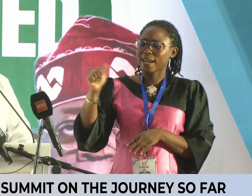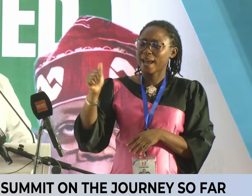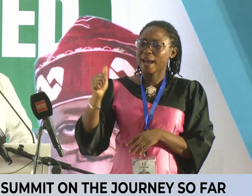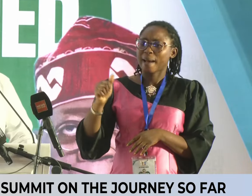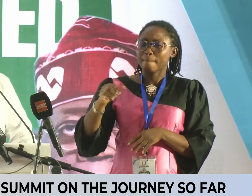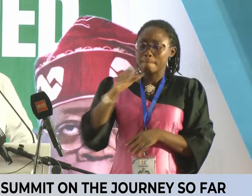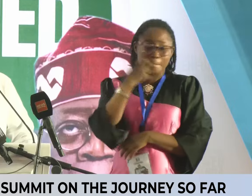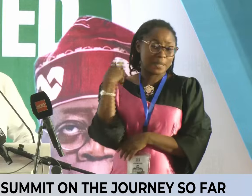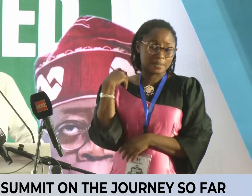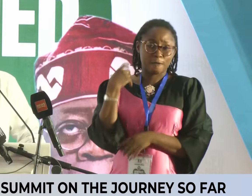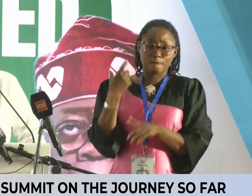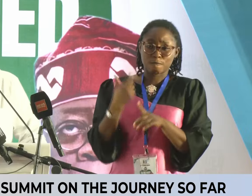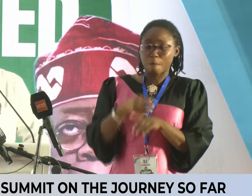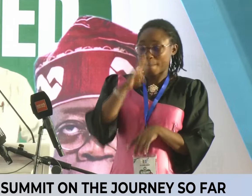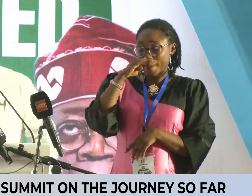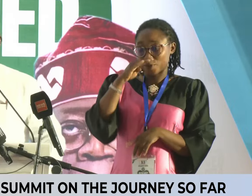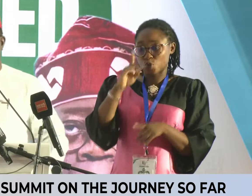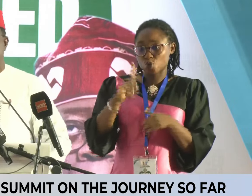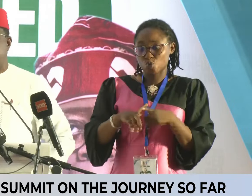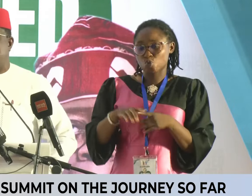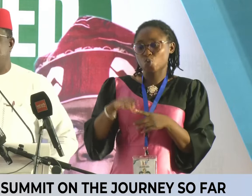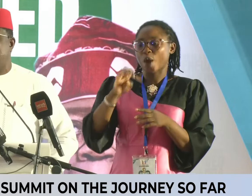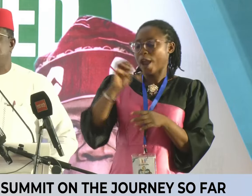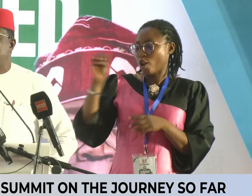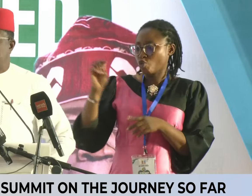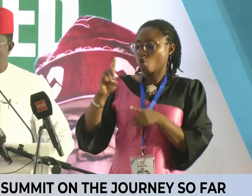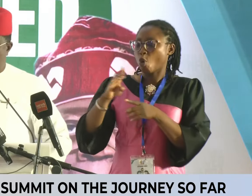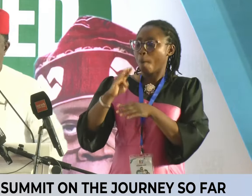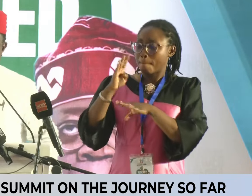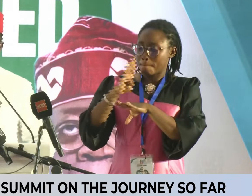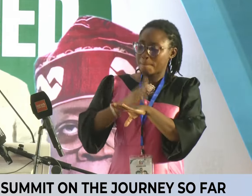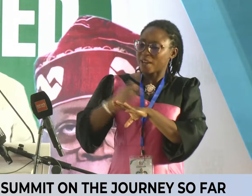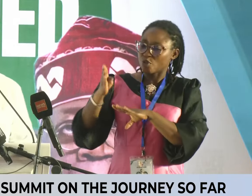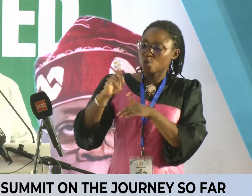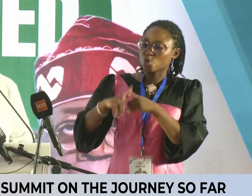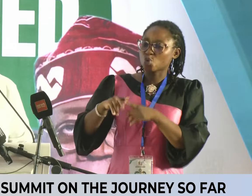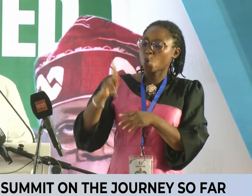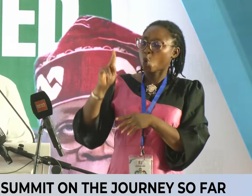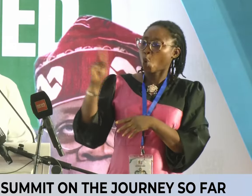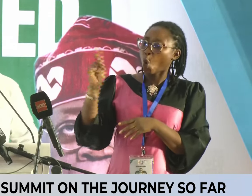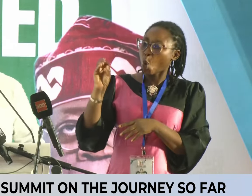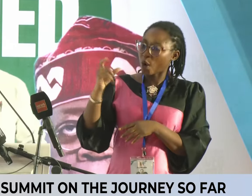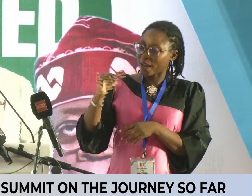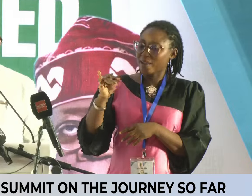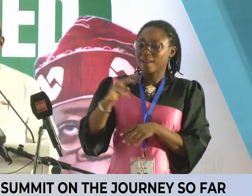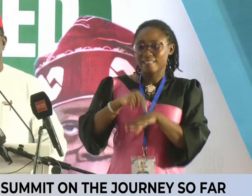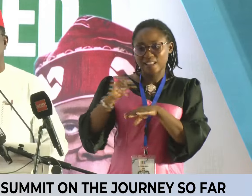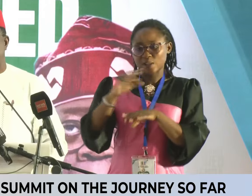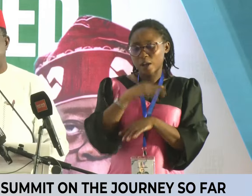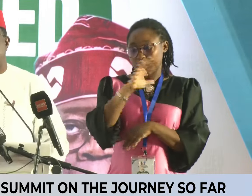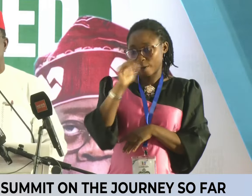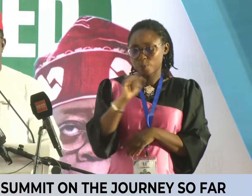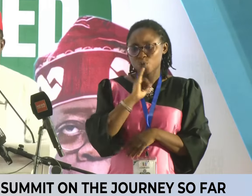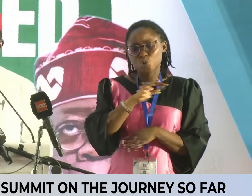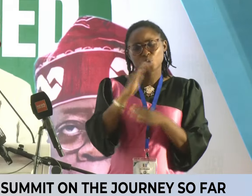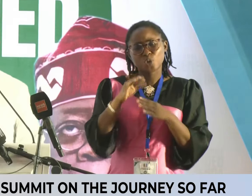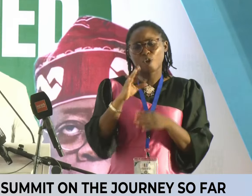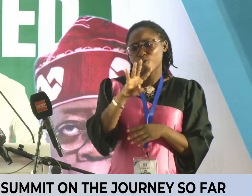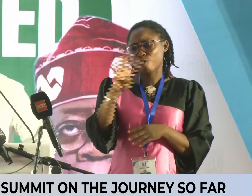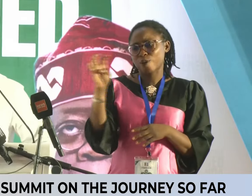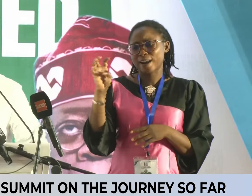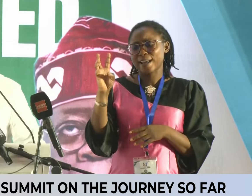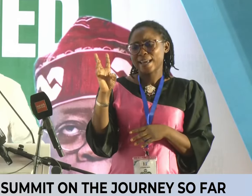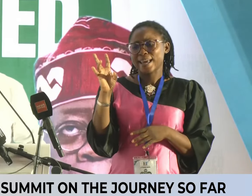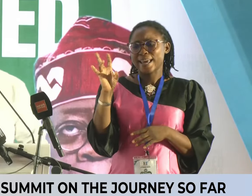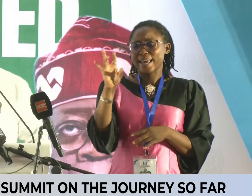Enugu, Enugu to Benue, Benue to Nasarawa, to Kogi, Nasarawa, and Abuja. And it's a total of